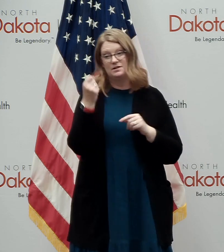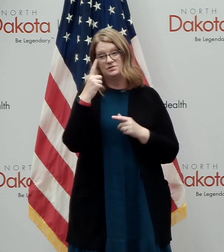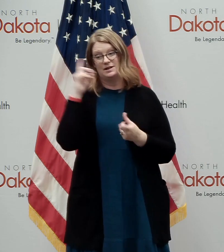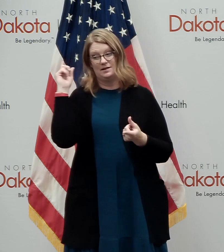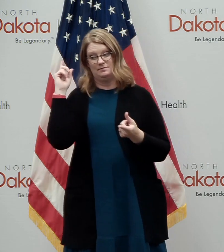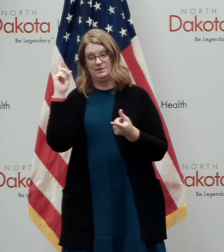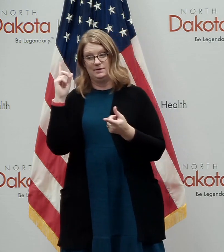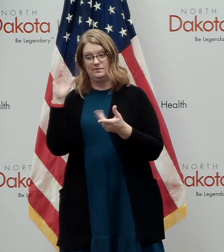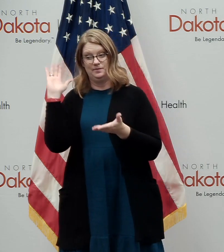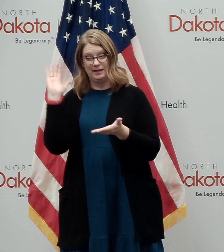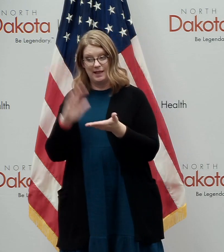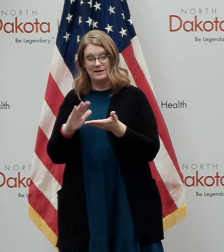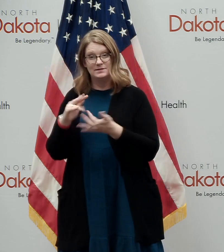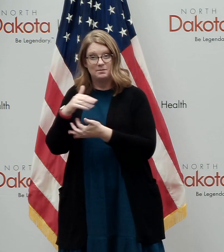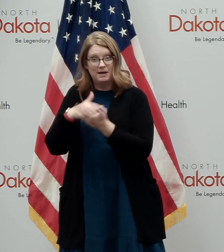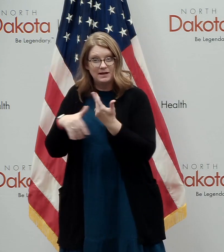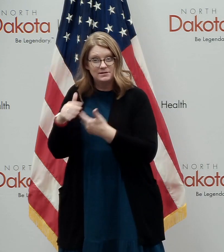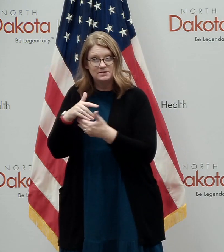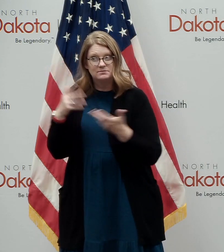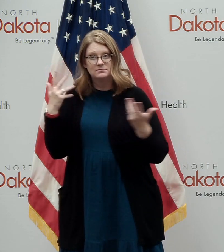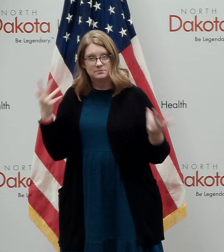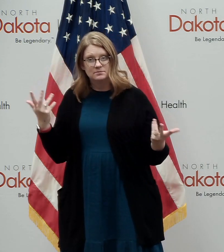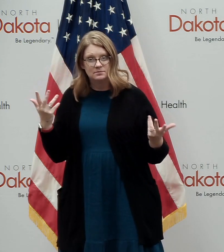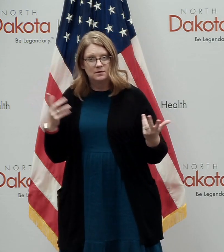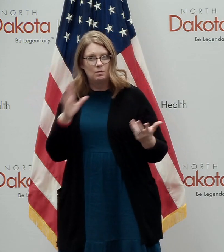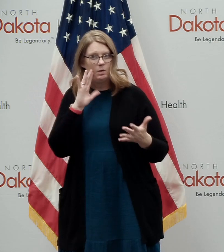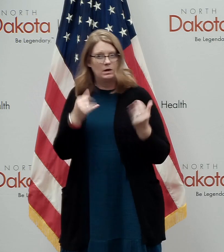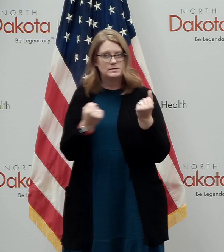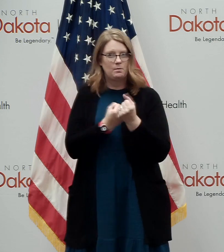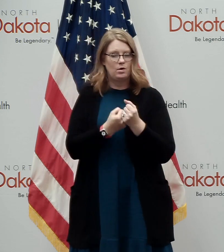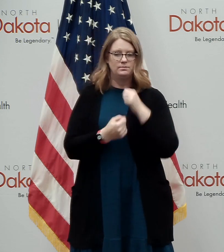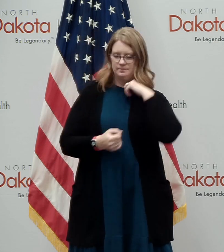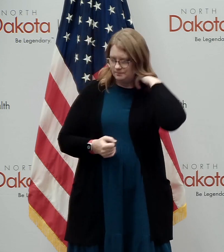community, we certainly would support that.